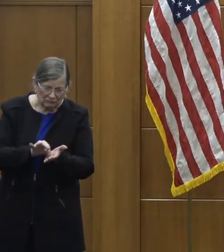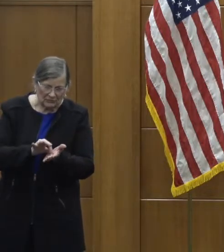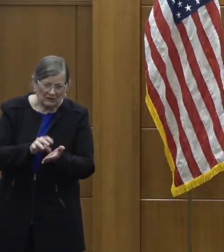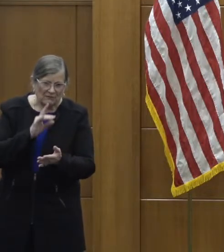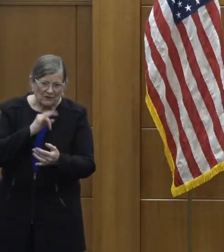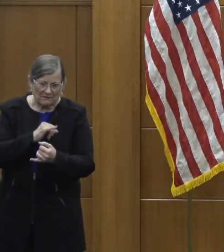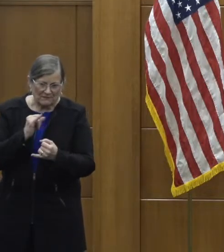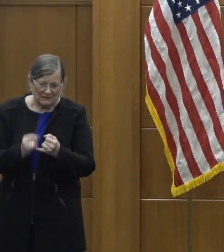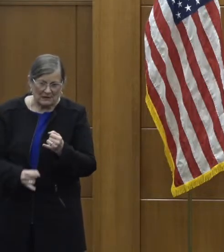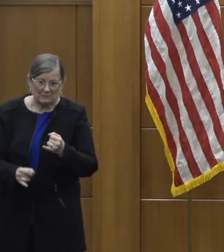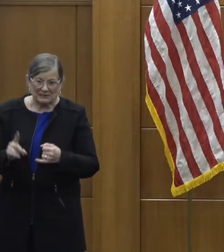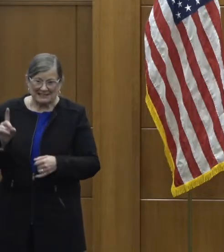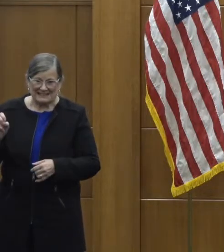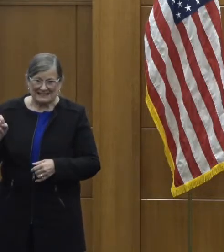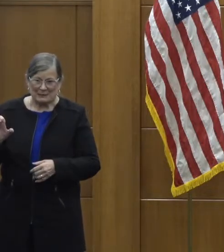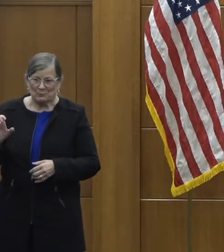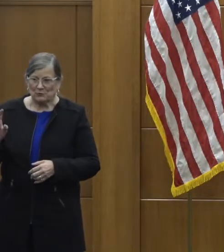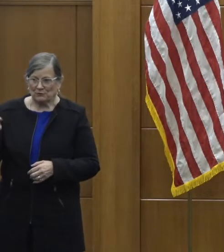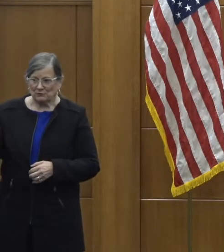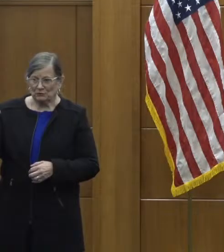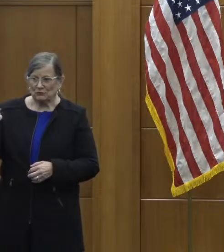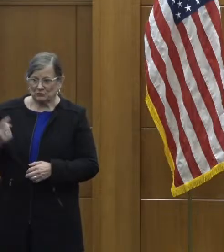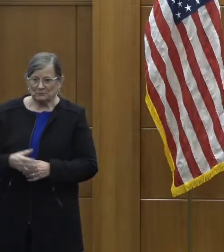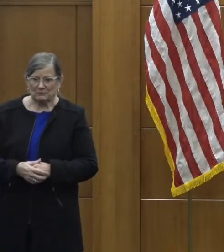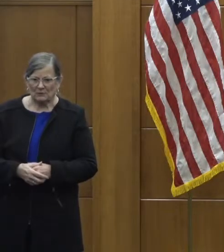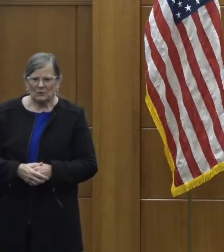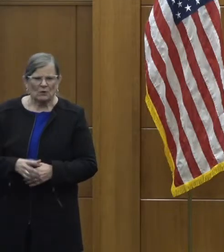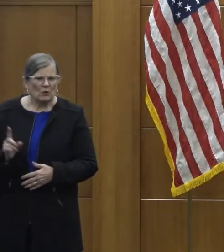Where to find election results? You can go to